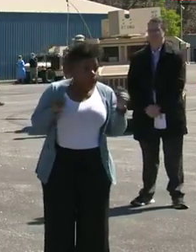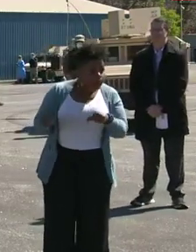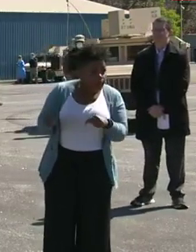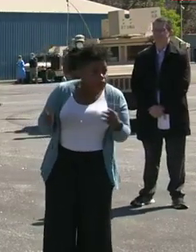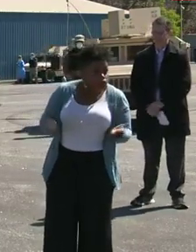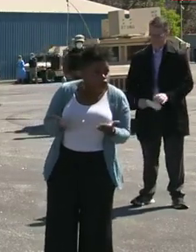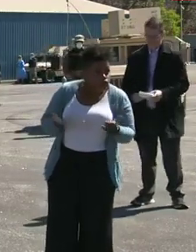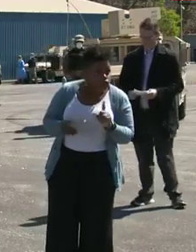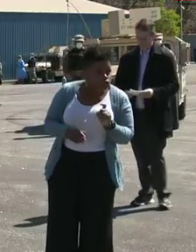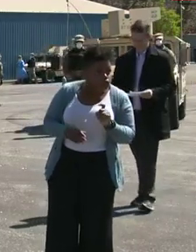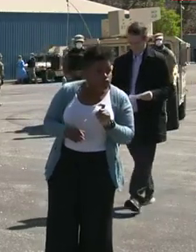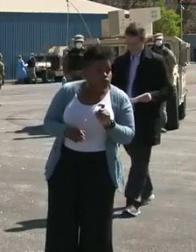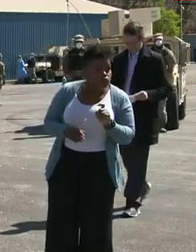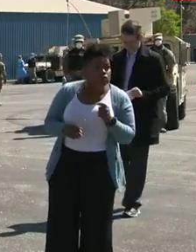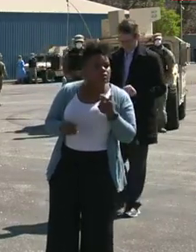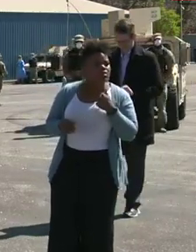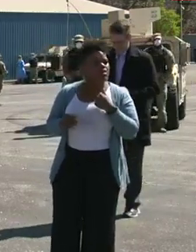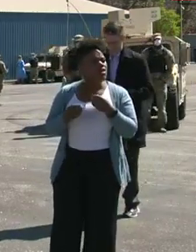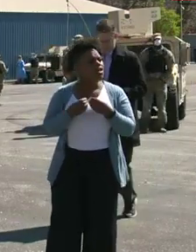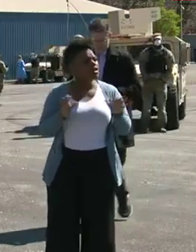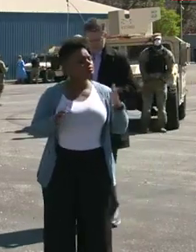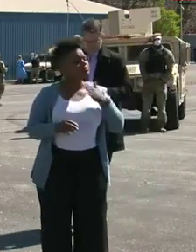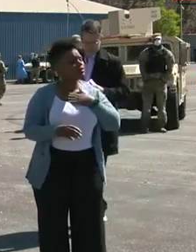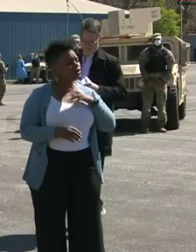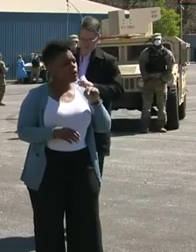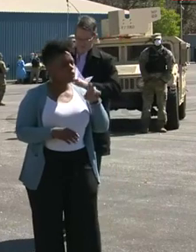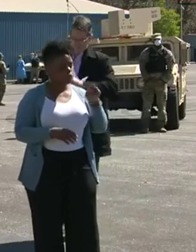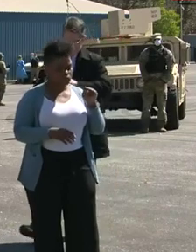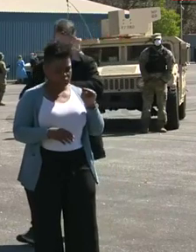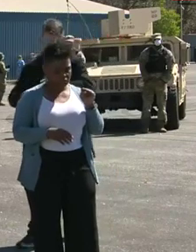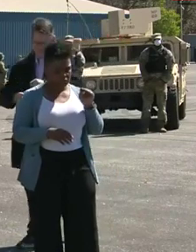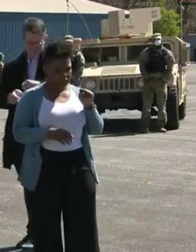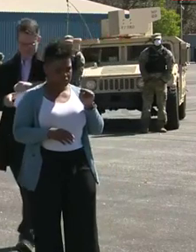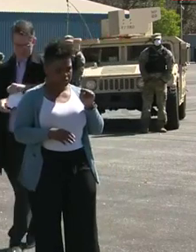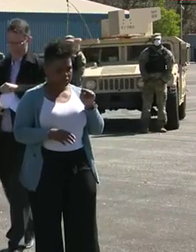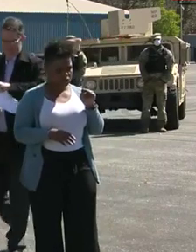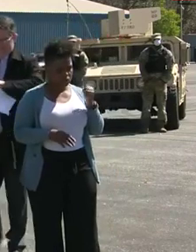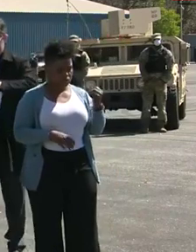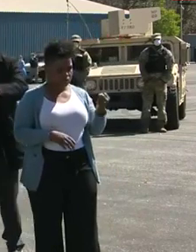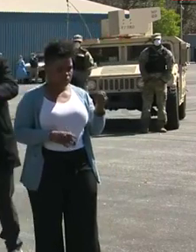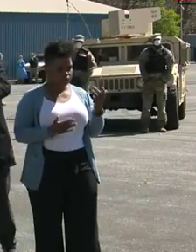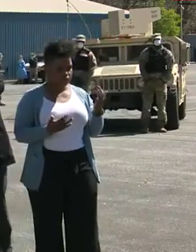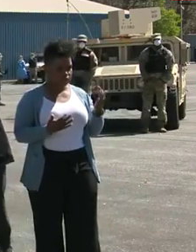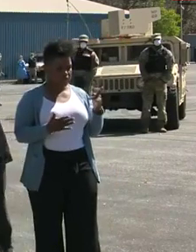I lost my notes that have blew away. Let me read to you. So,